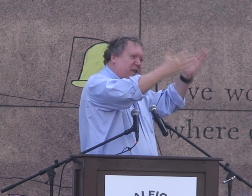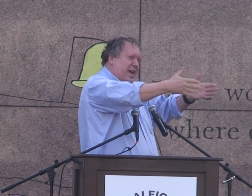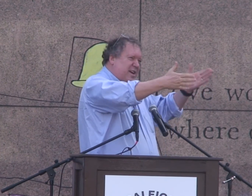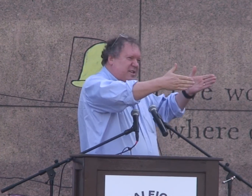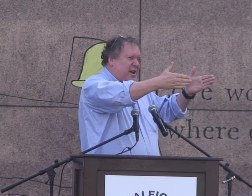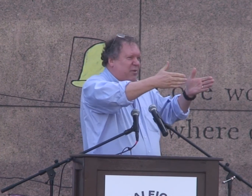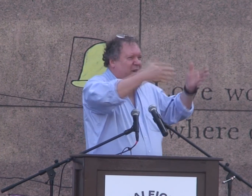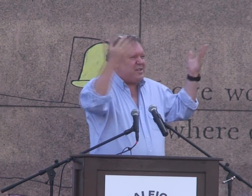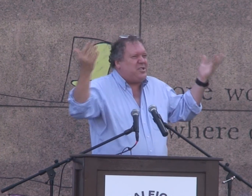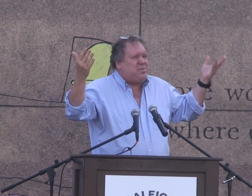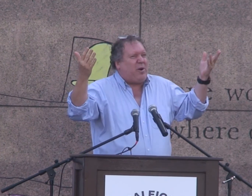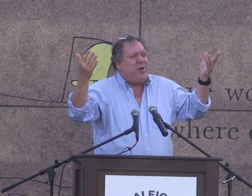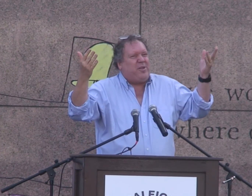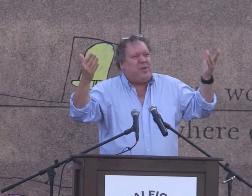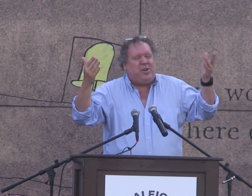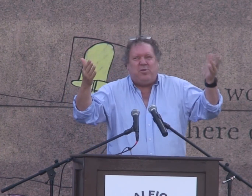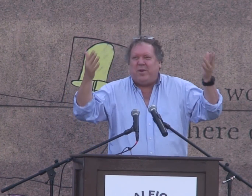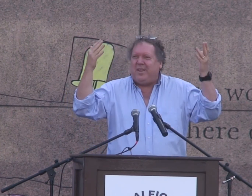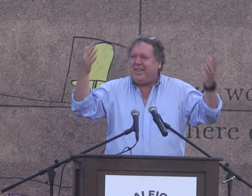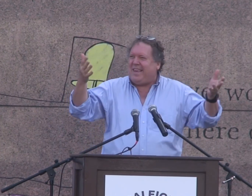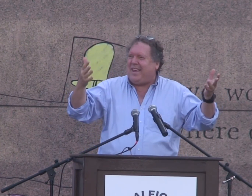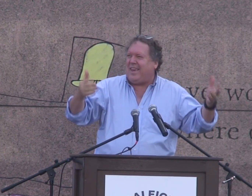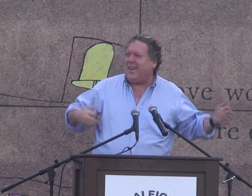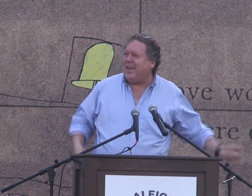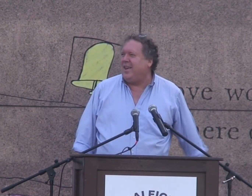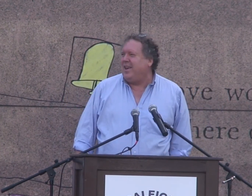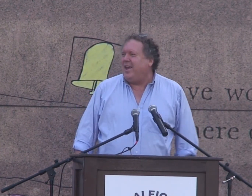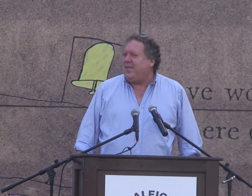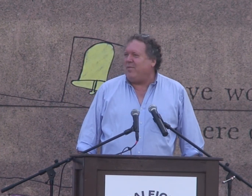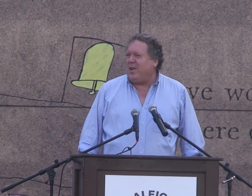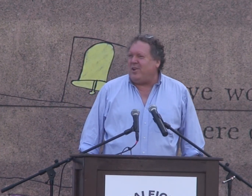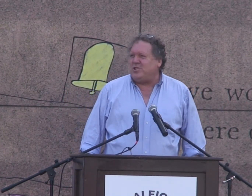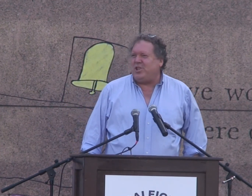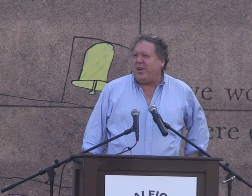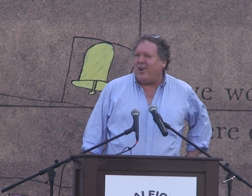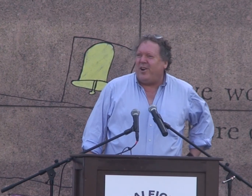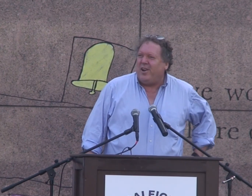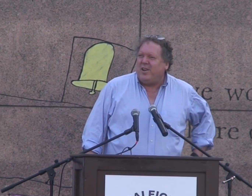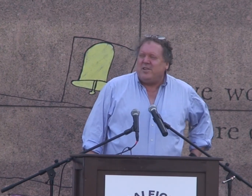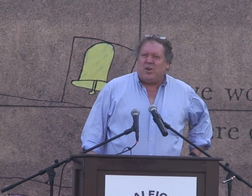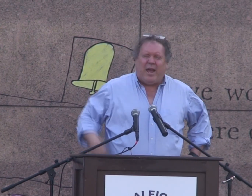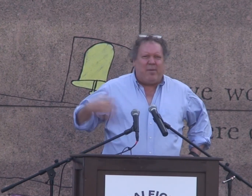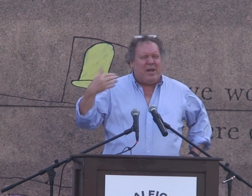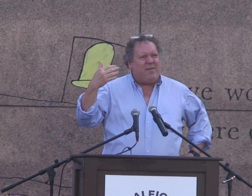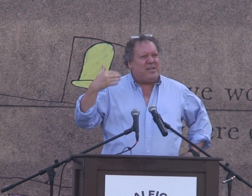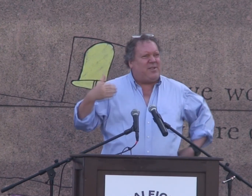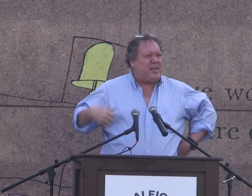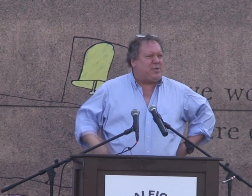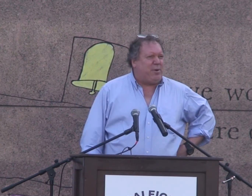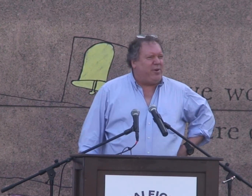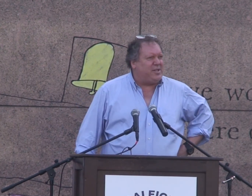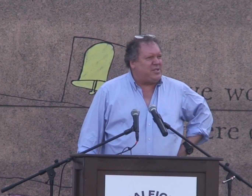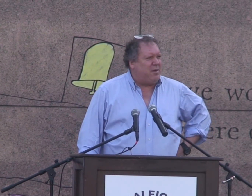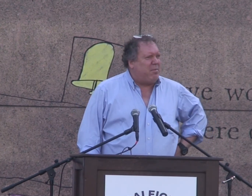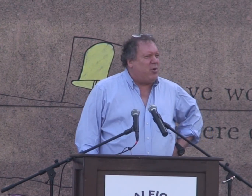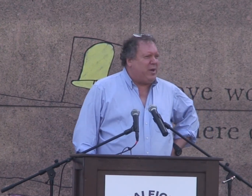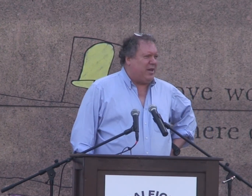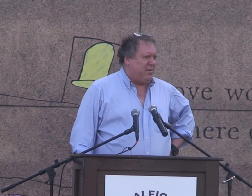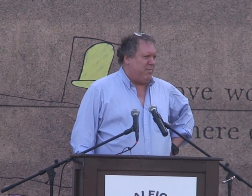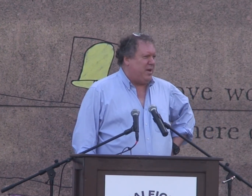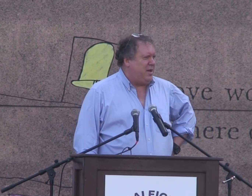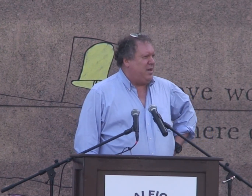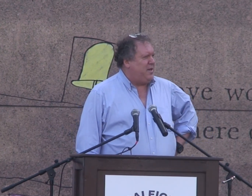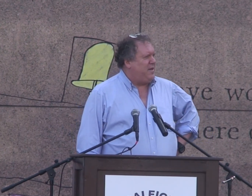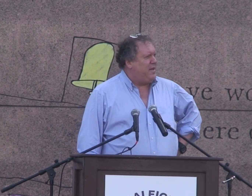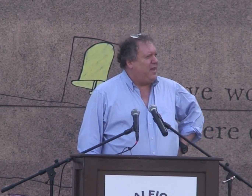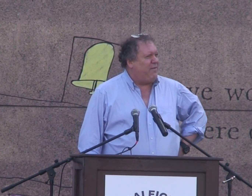they've all had diarrhea. It's just part of the human thing that we all share. So how many of us have experienced